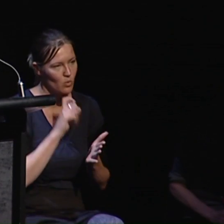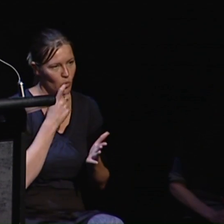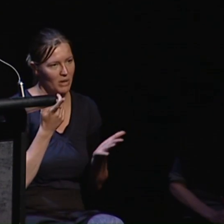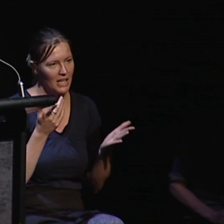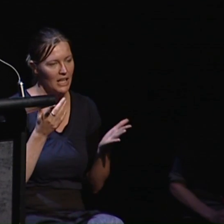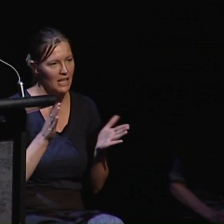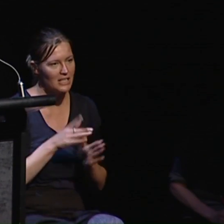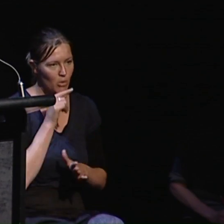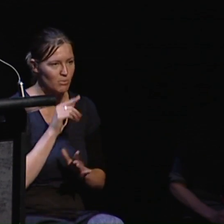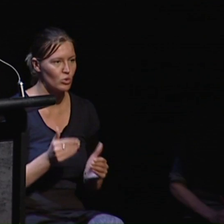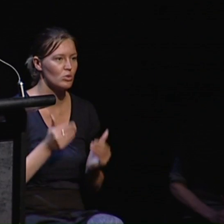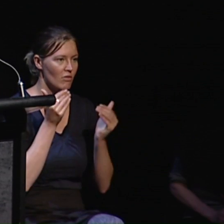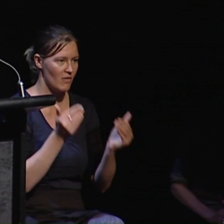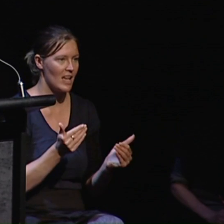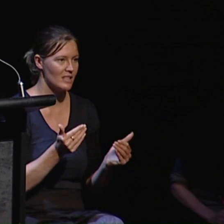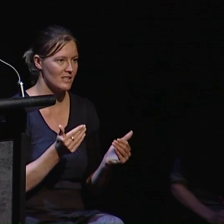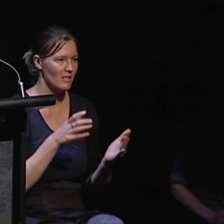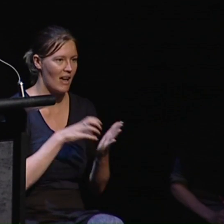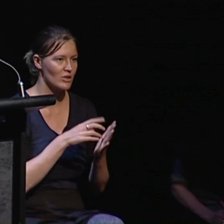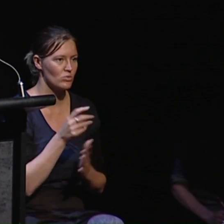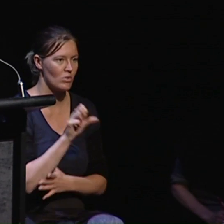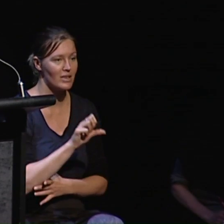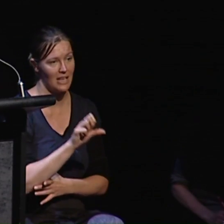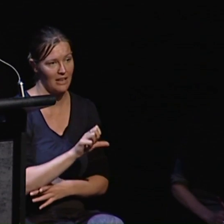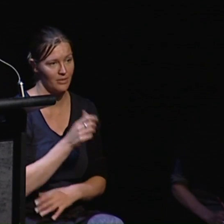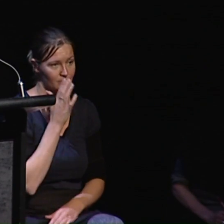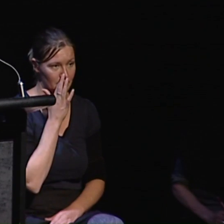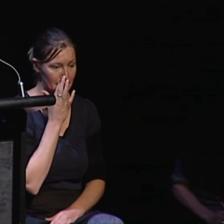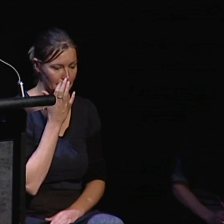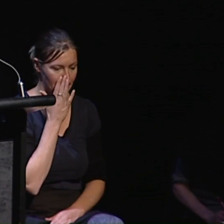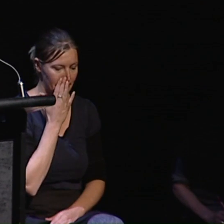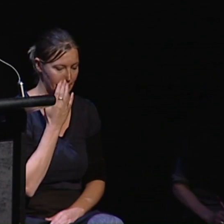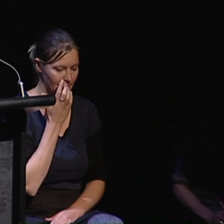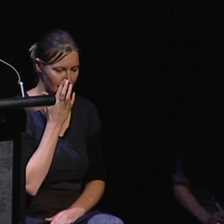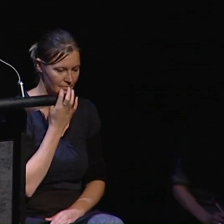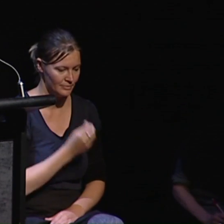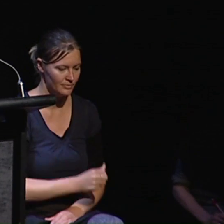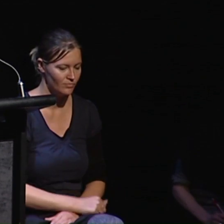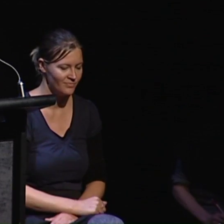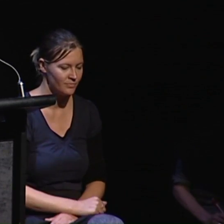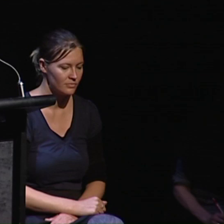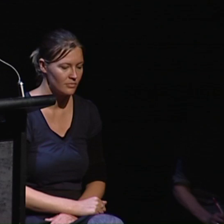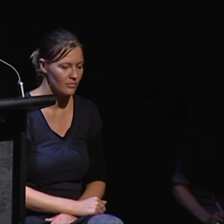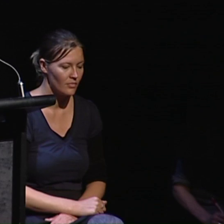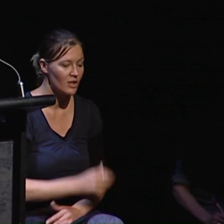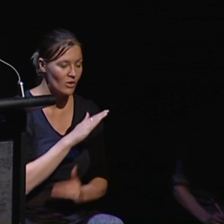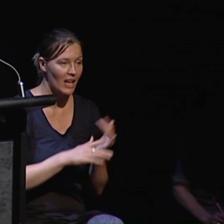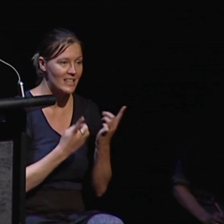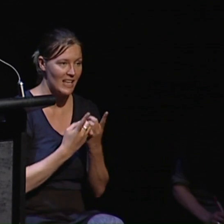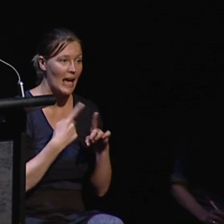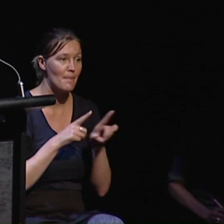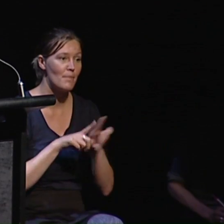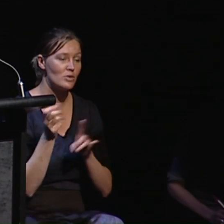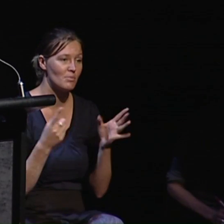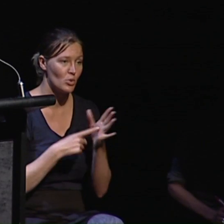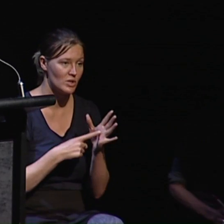to advance the goals of Article 19. And then finally, and most importantly,